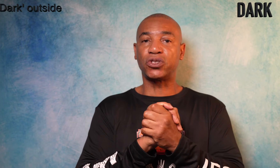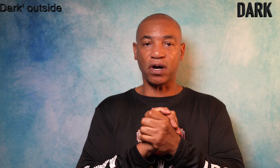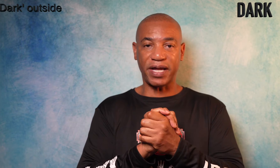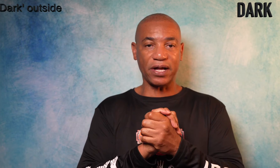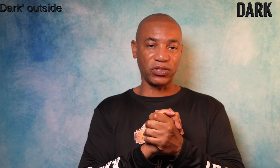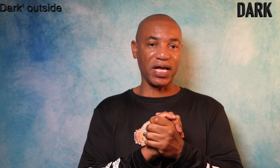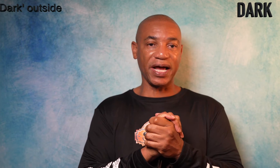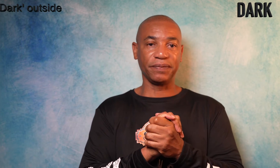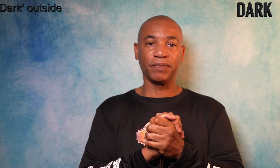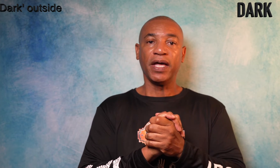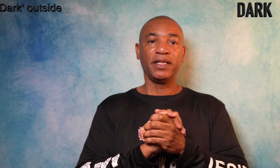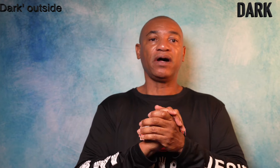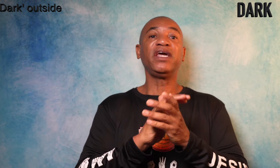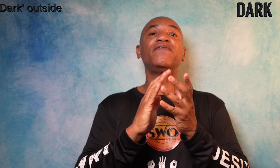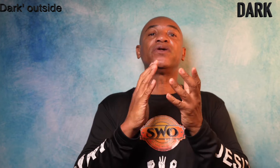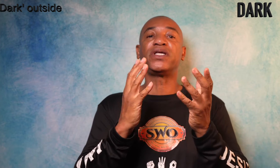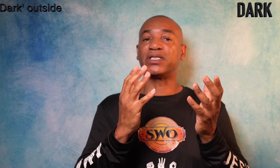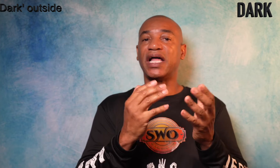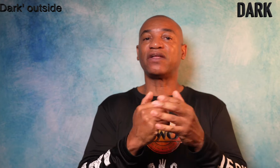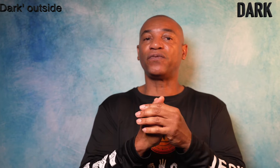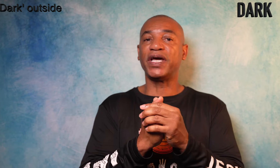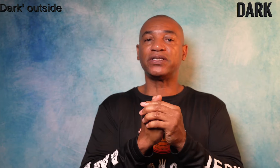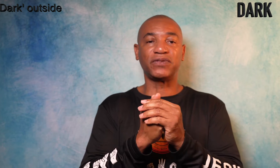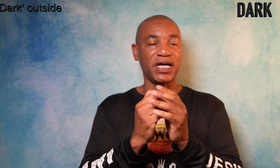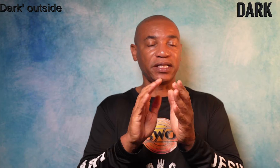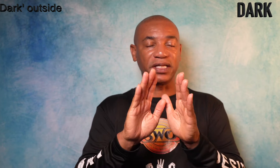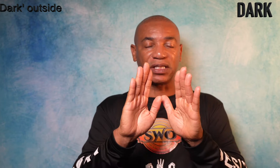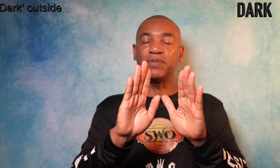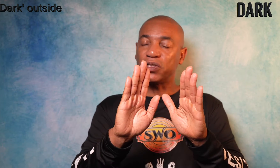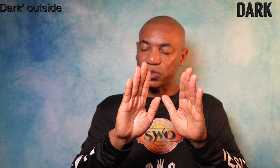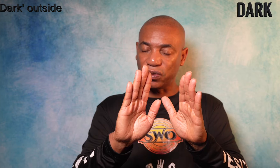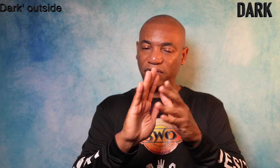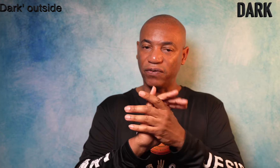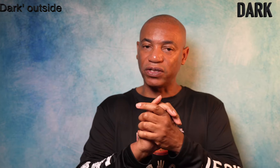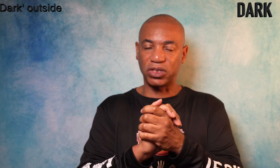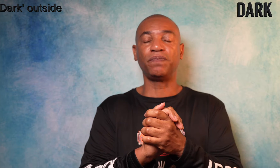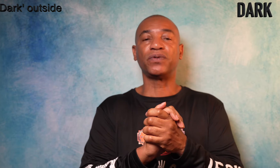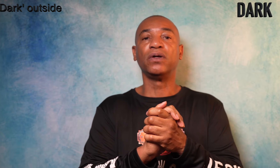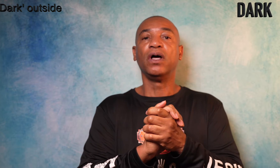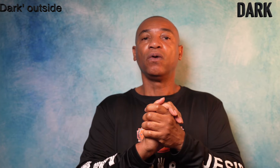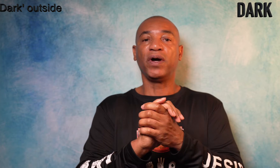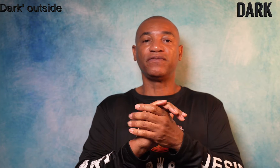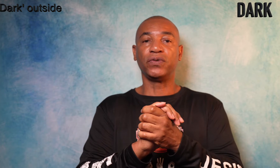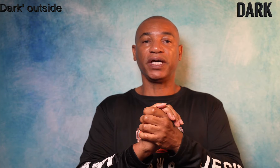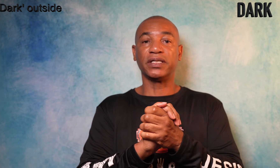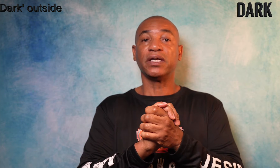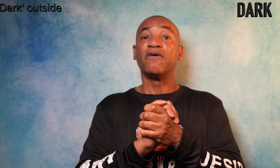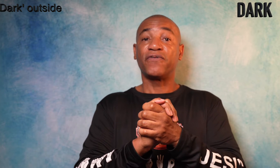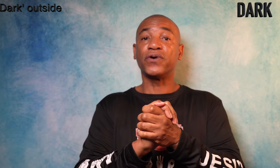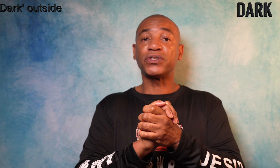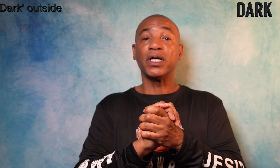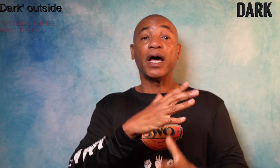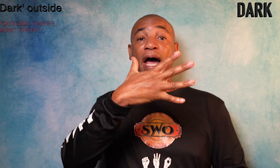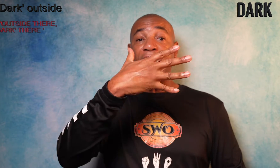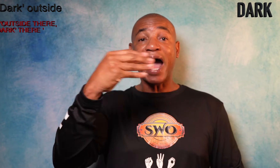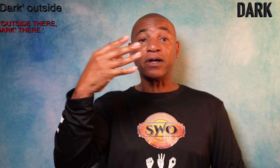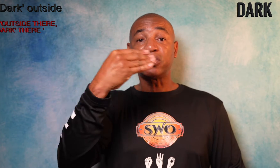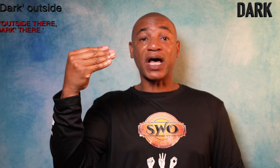dark outside. Now, even though there's a lot of ways of signing this, let me just show you a really simple way of doing it. First, outside,